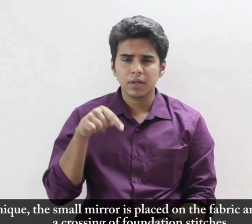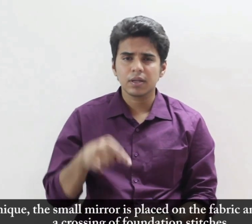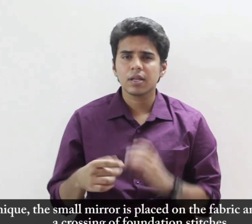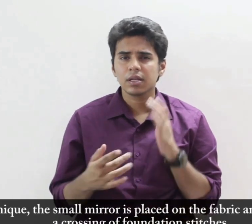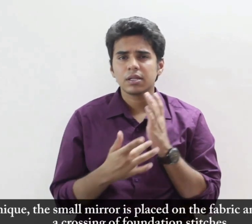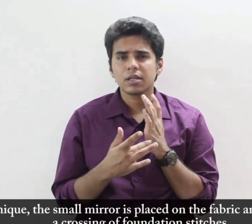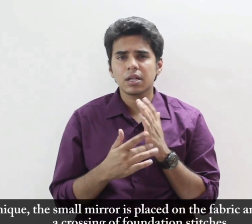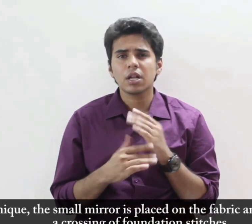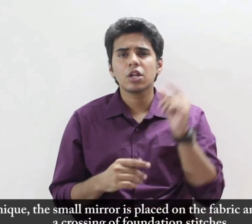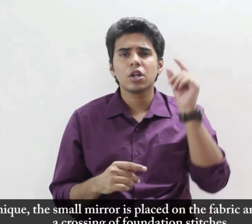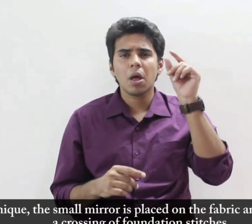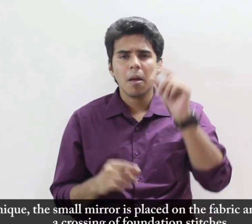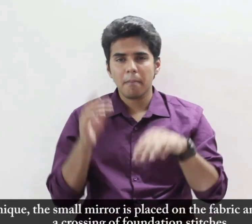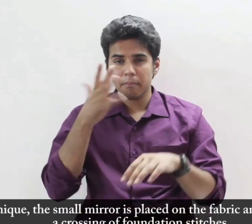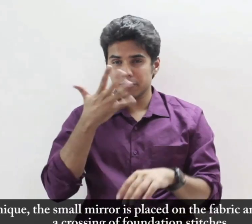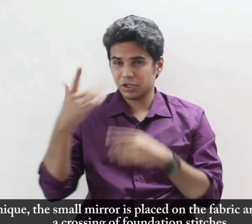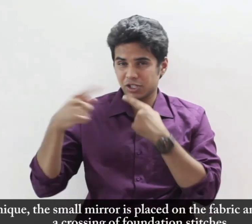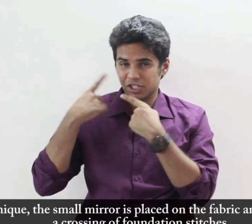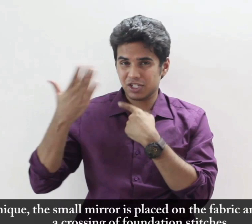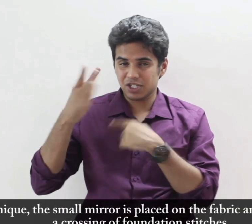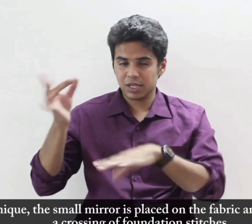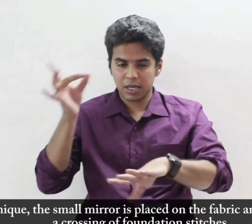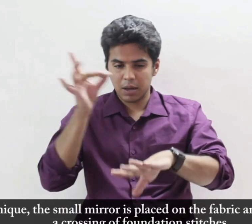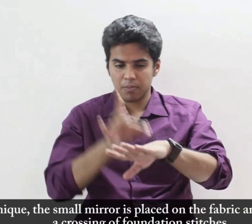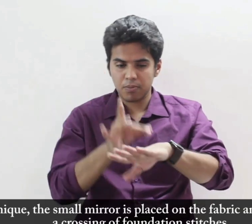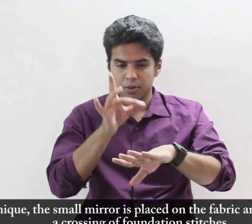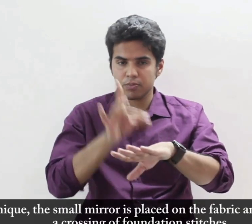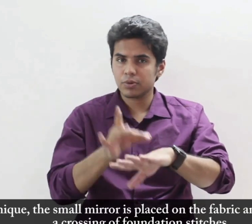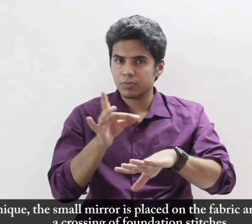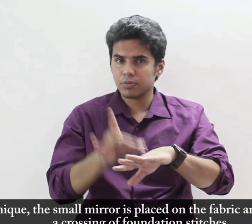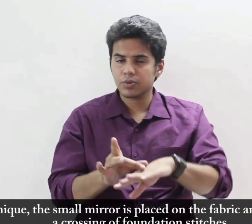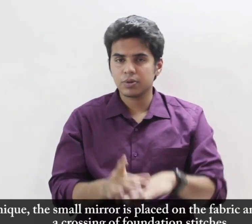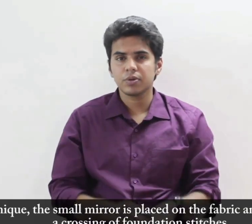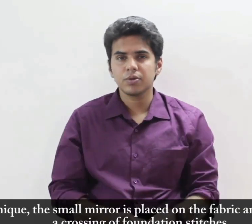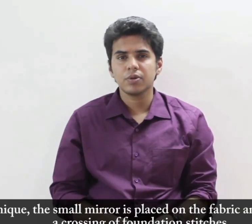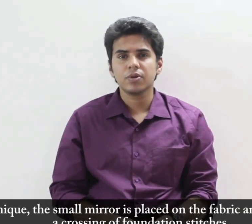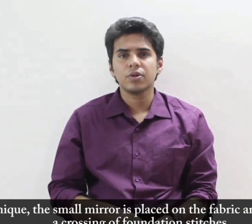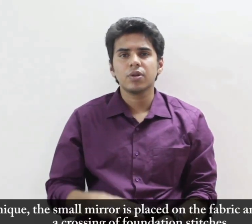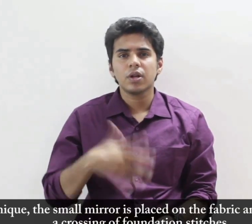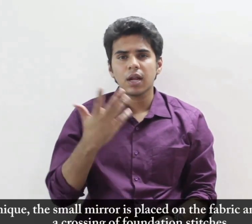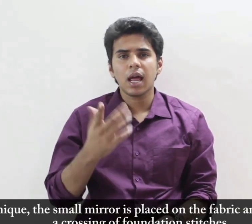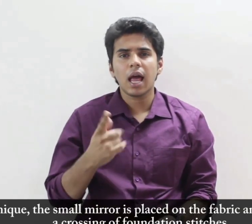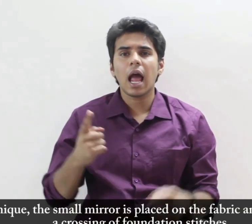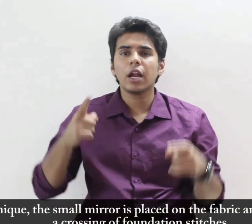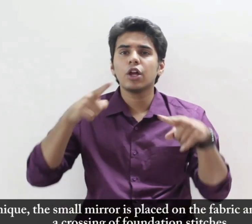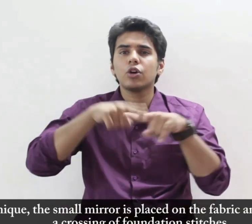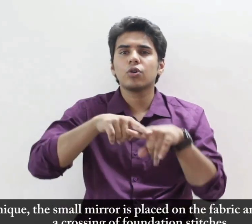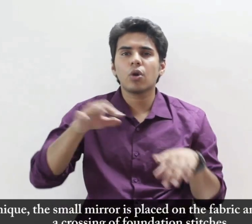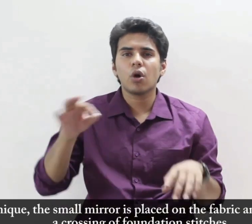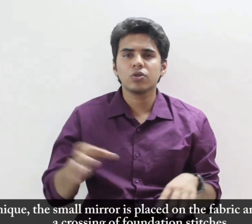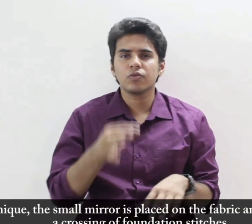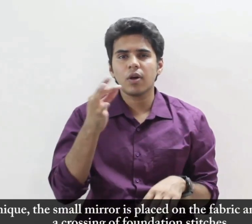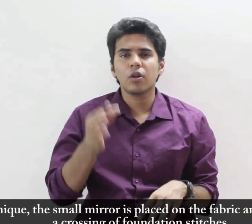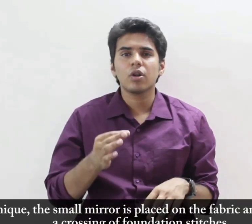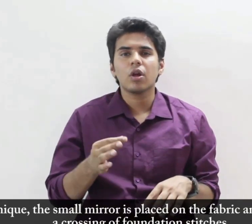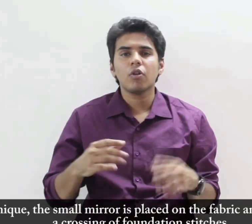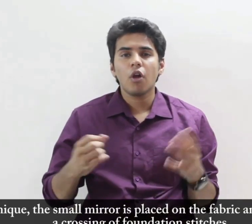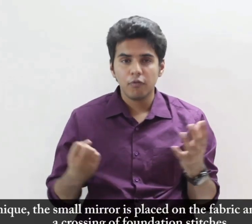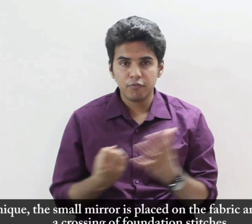In this technique, the small mirror is placed on the fabric and is secured with a crossing of foundation